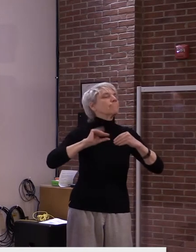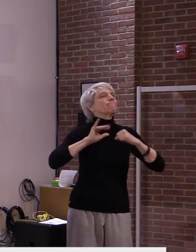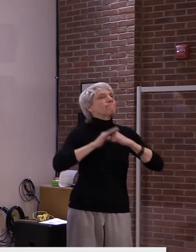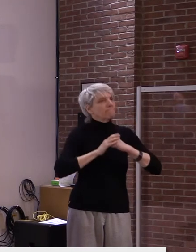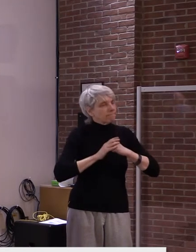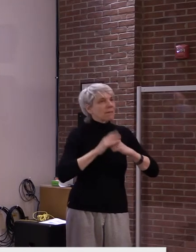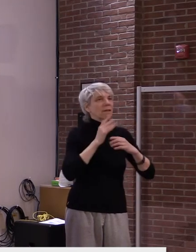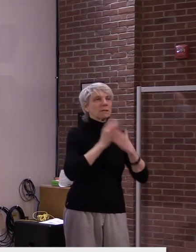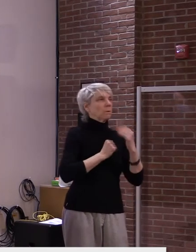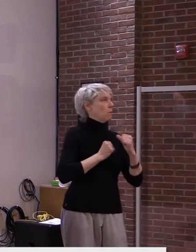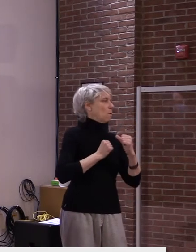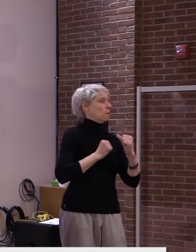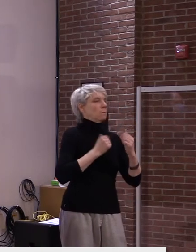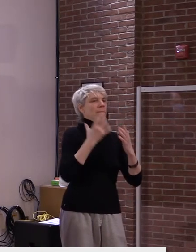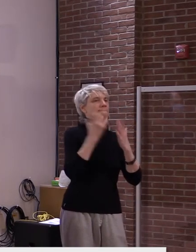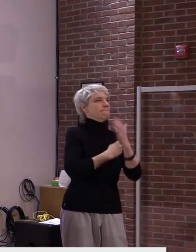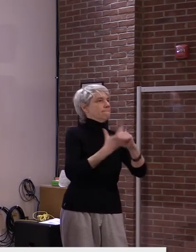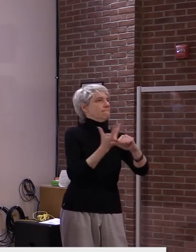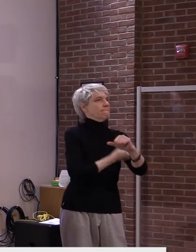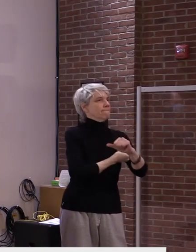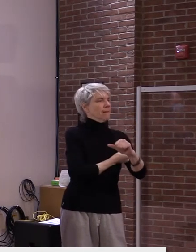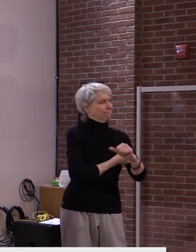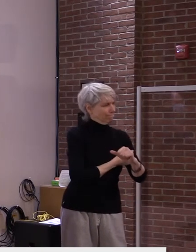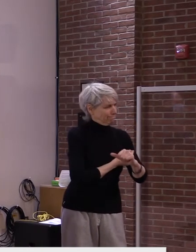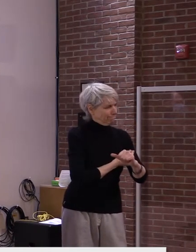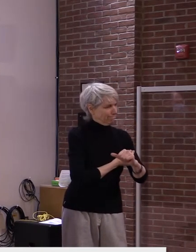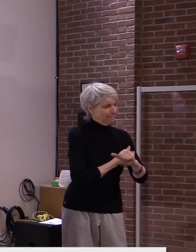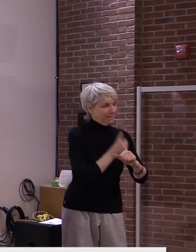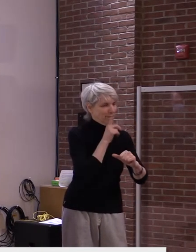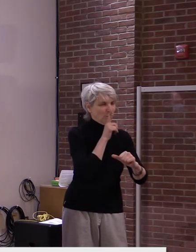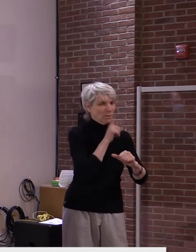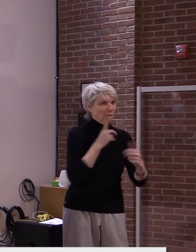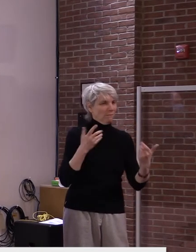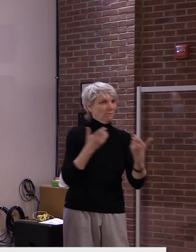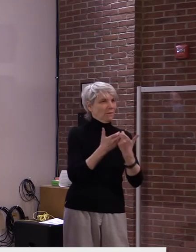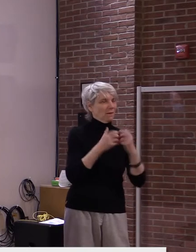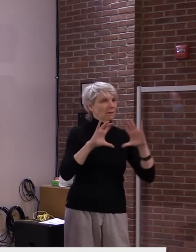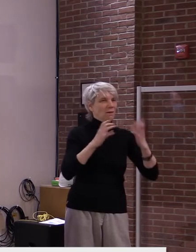were vaccinated. I think on this call we heard of some